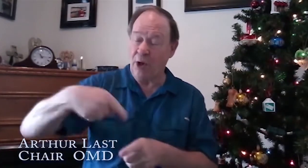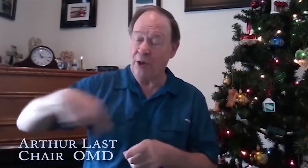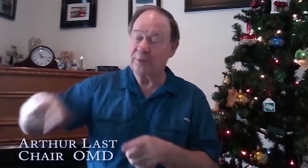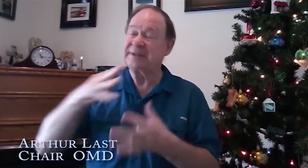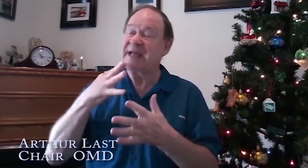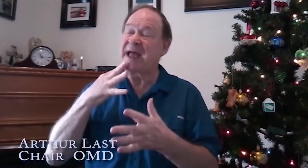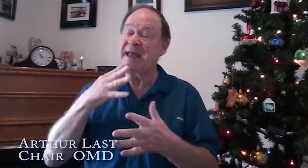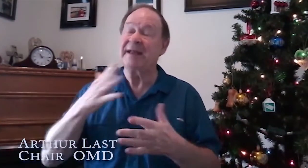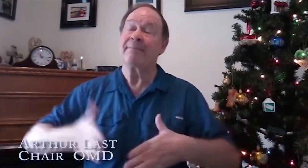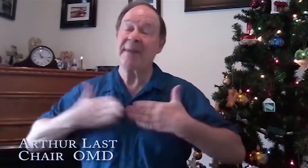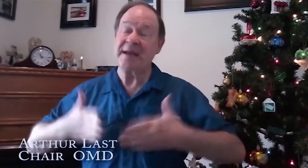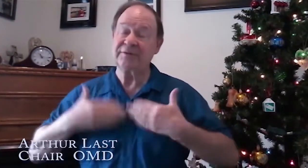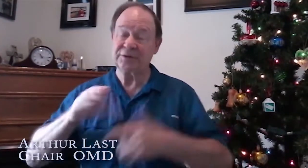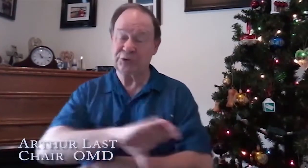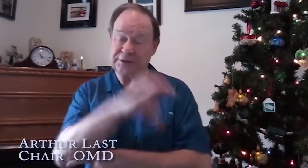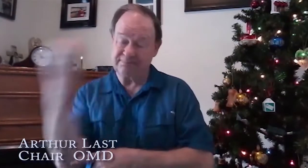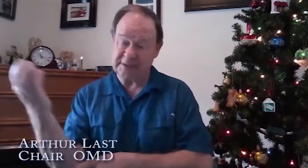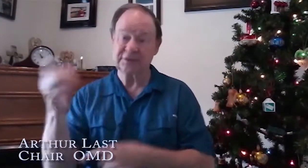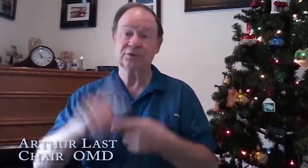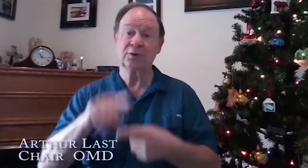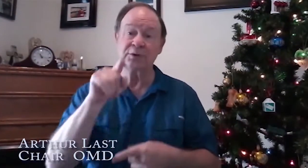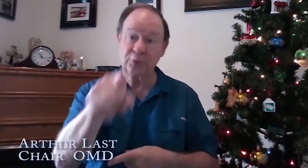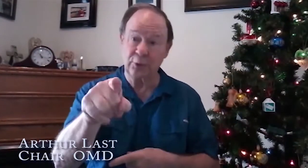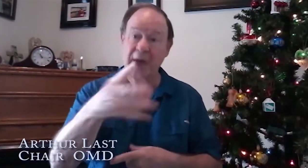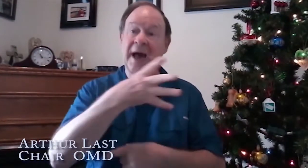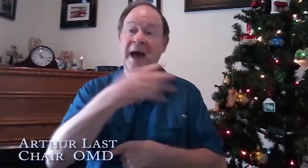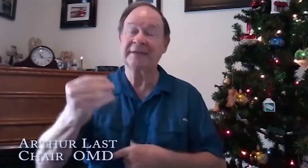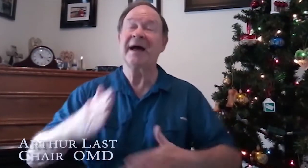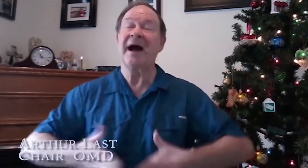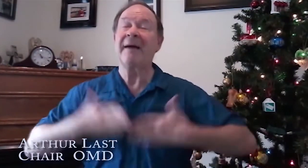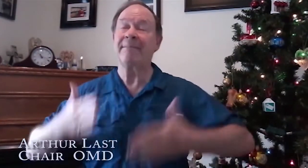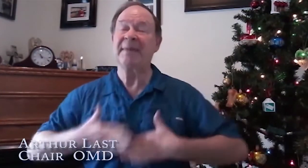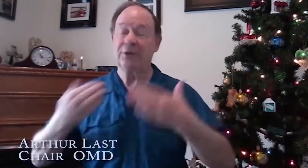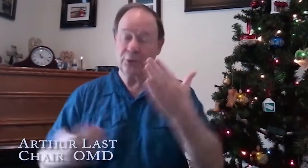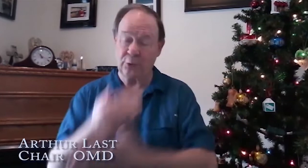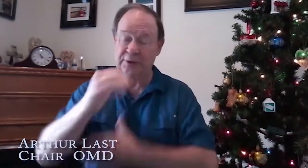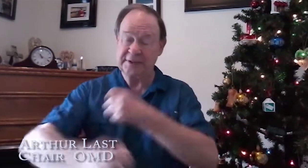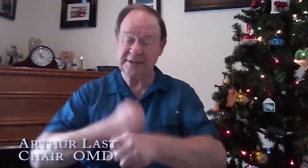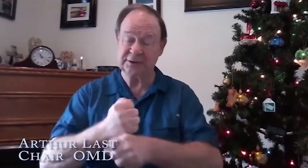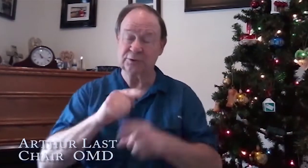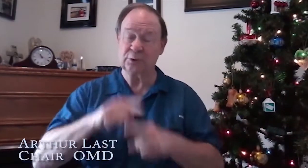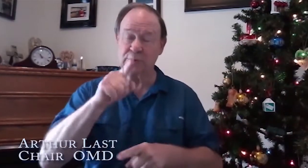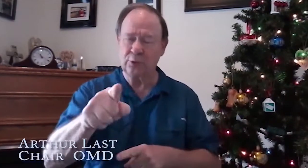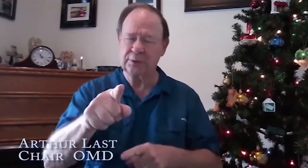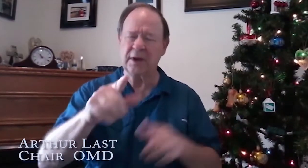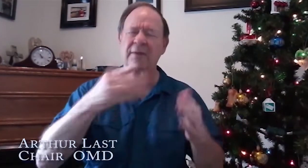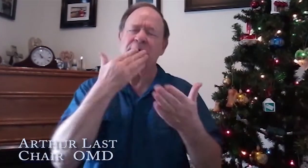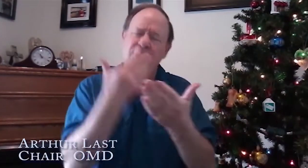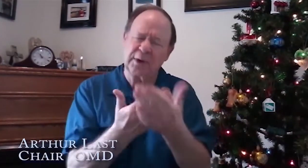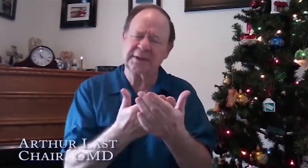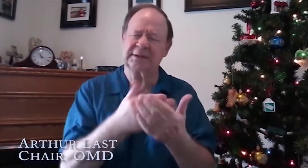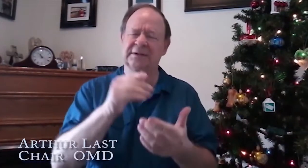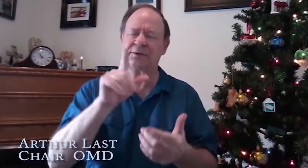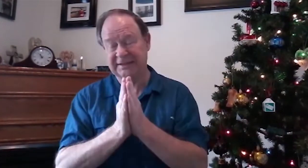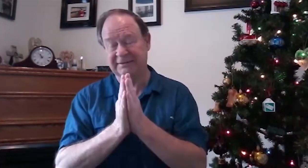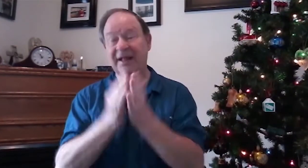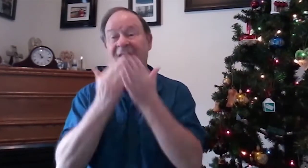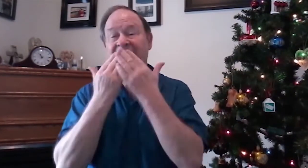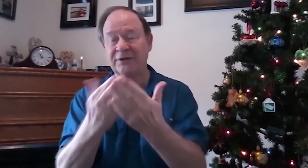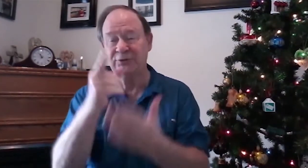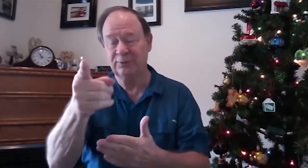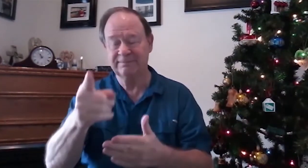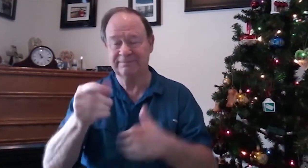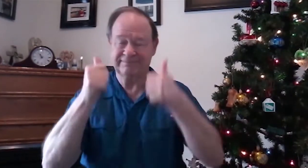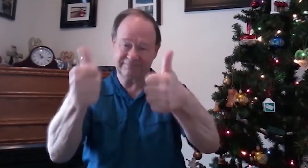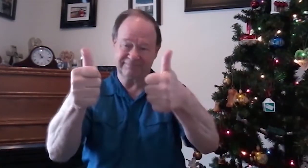The OMD Board of Directors wants to wish you all a Merry Christmas and a Happy New Year. All of you,